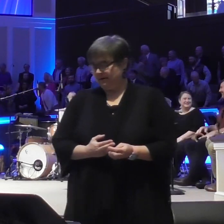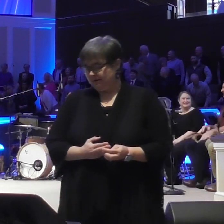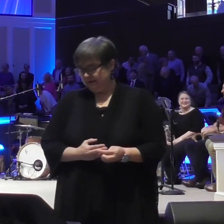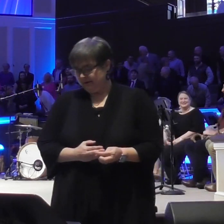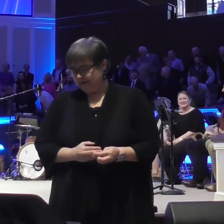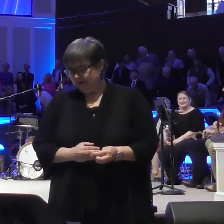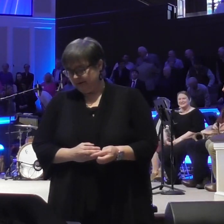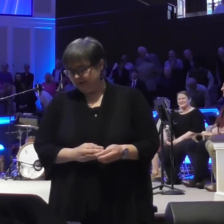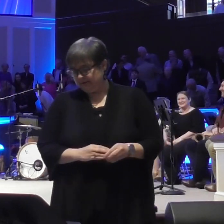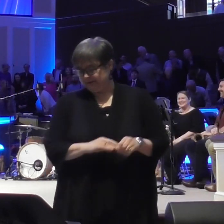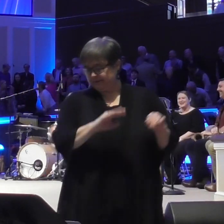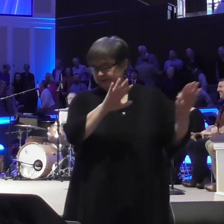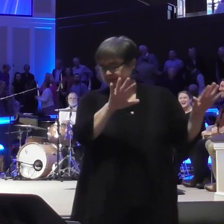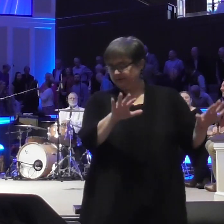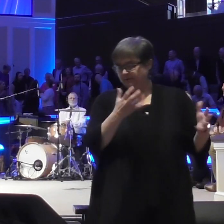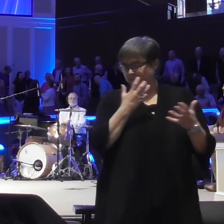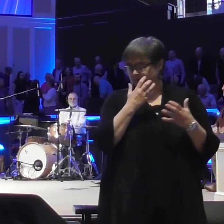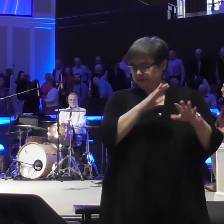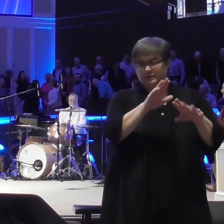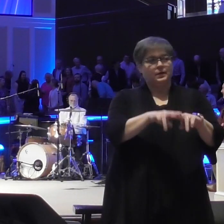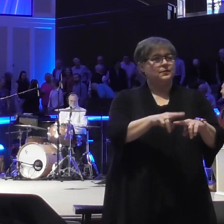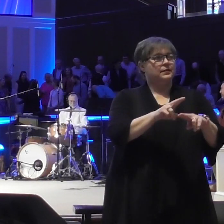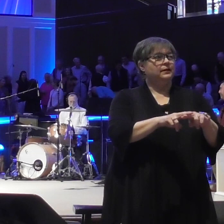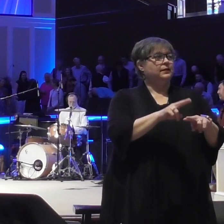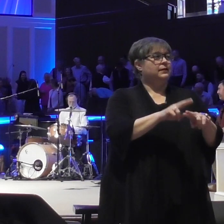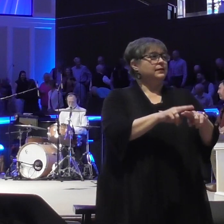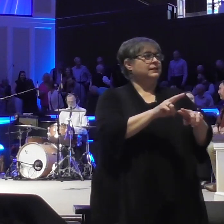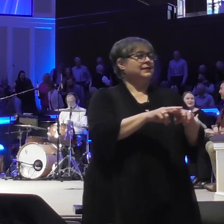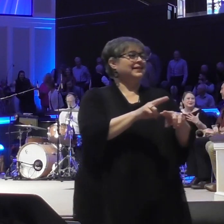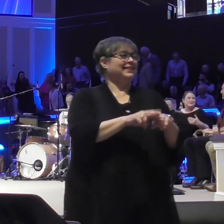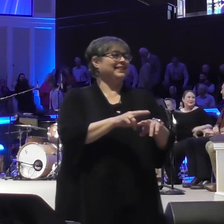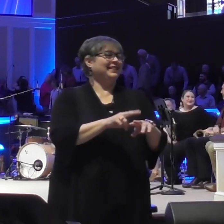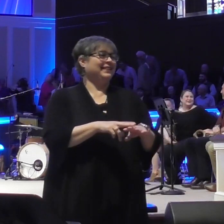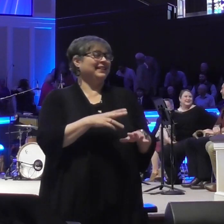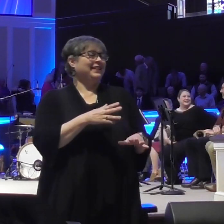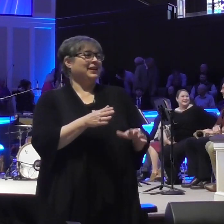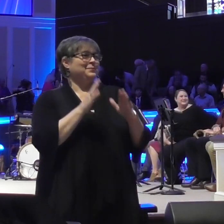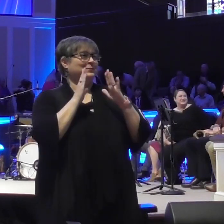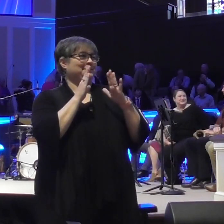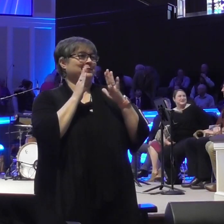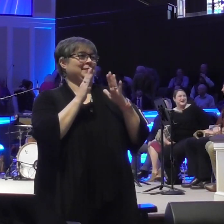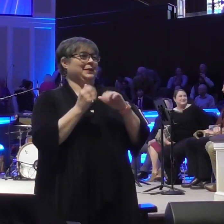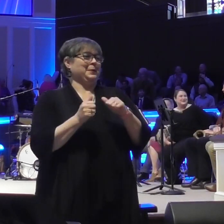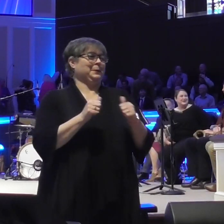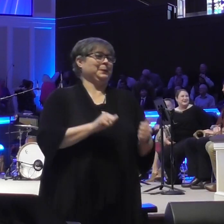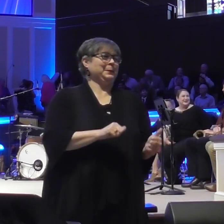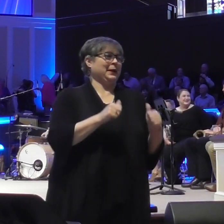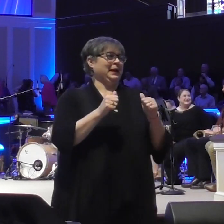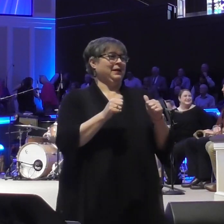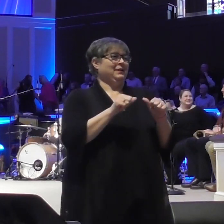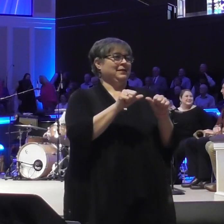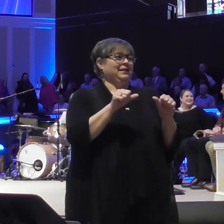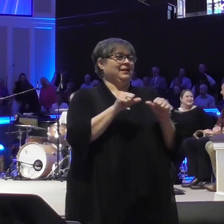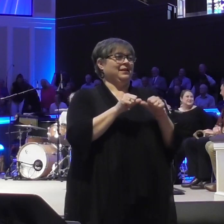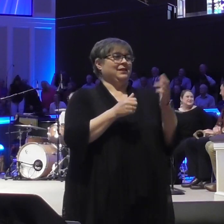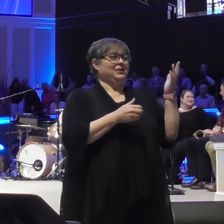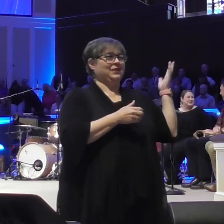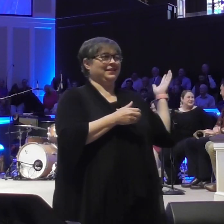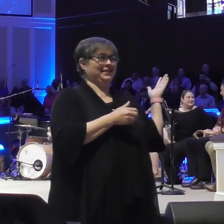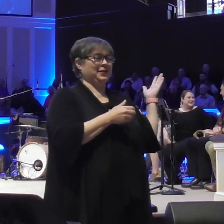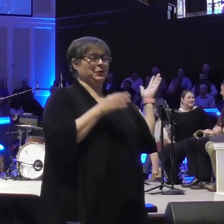Awesome. If you'll have your seat, and then if you'll give your attention to our baptistry, we get to celebrate baptism this morning.